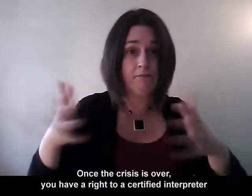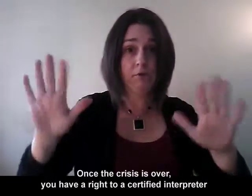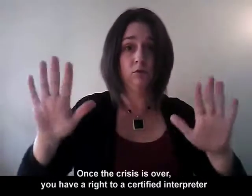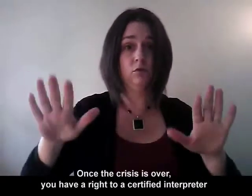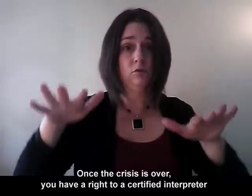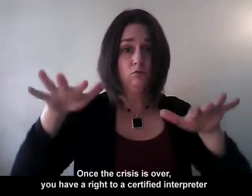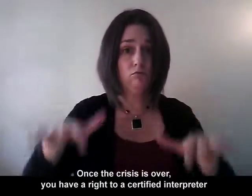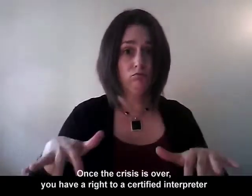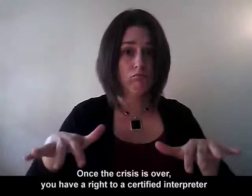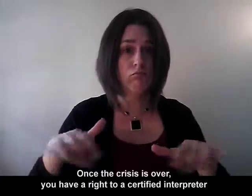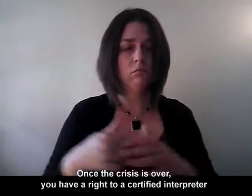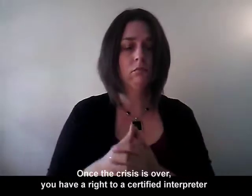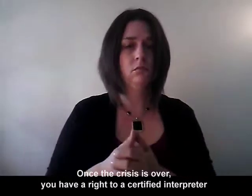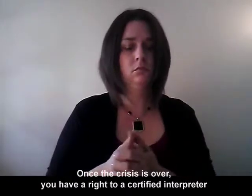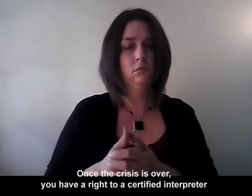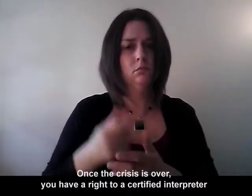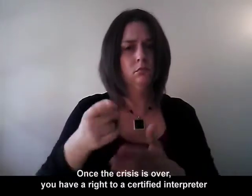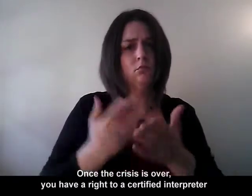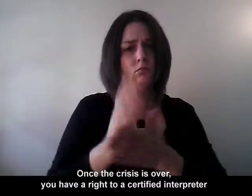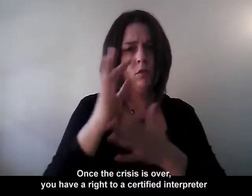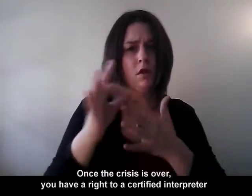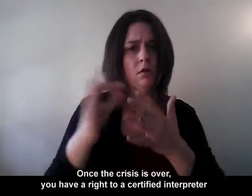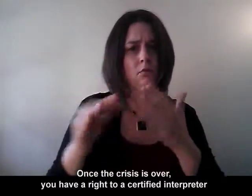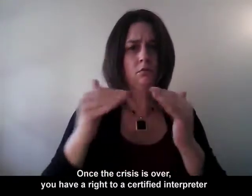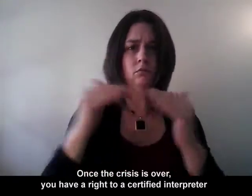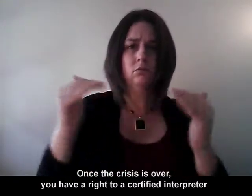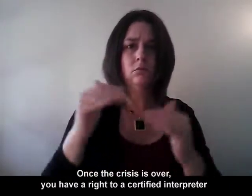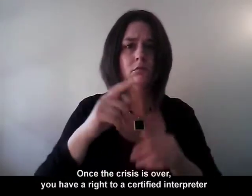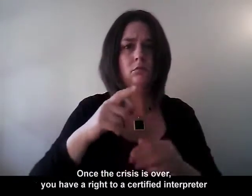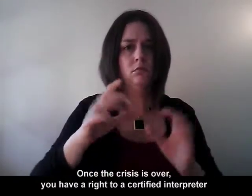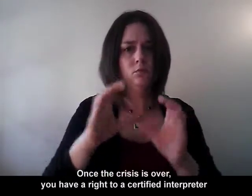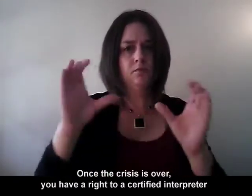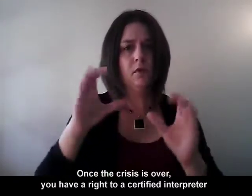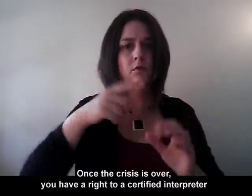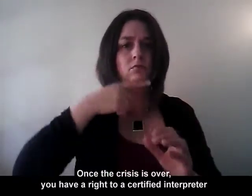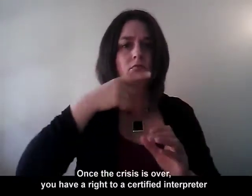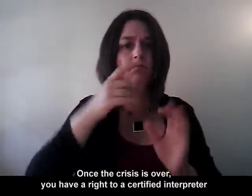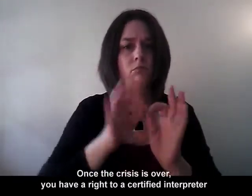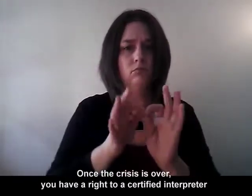Once the crisis is over, you have a right to a certified interpreter